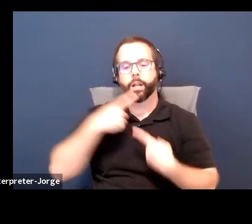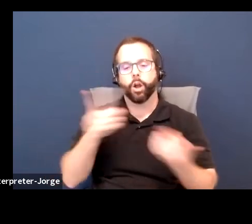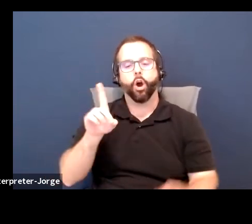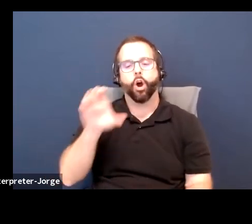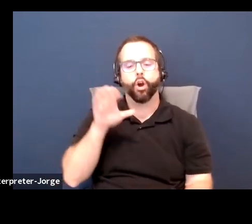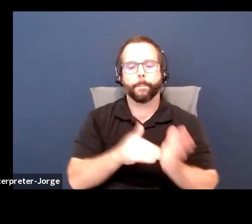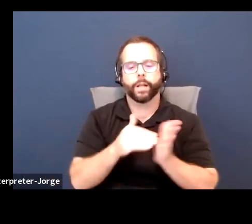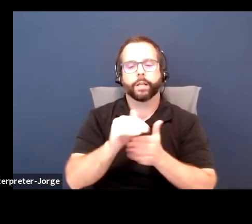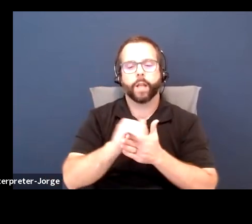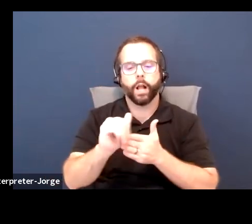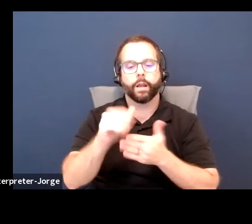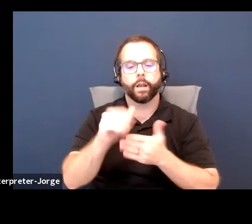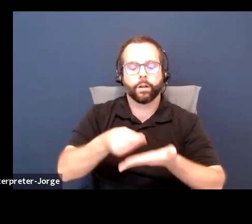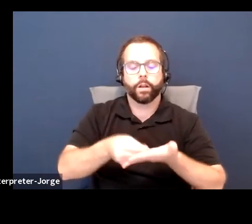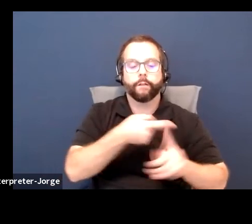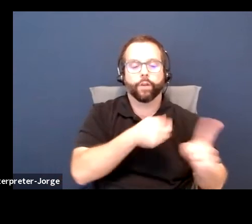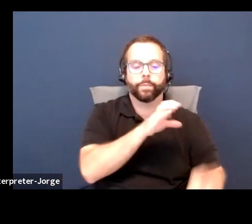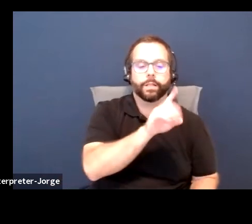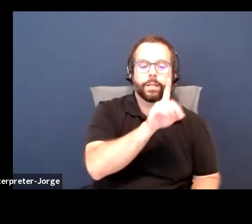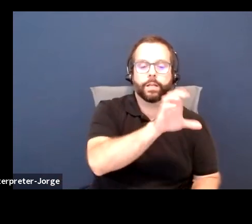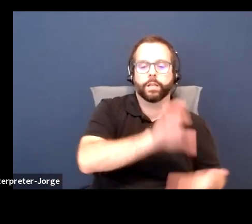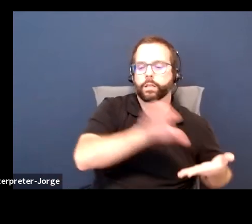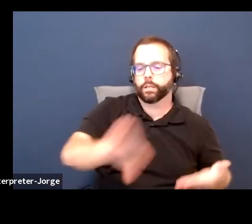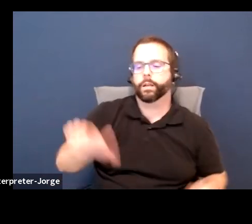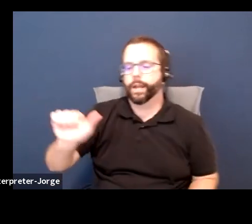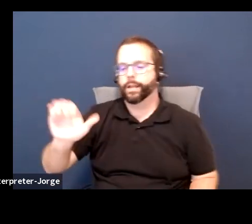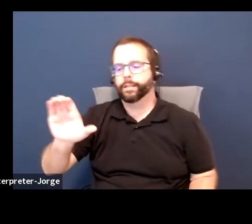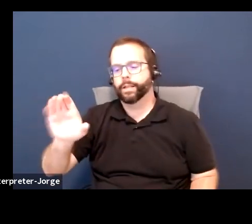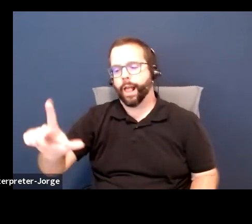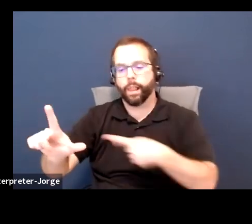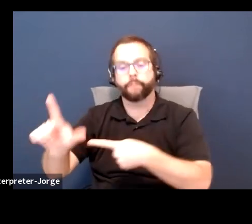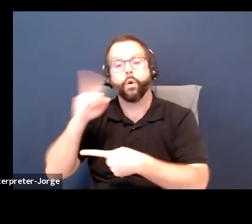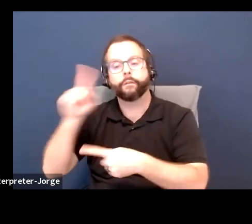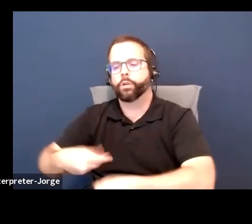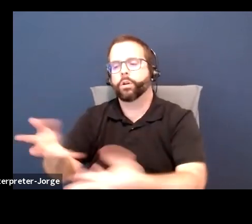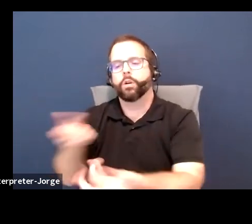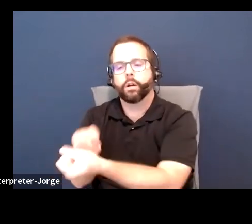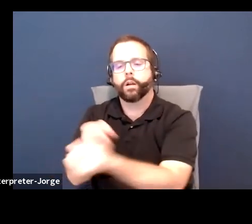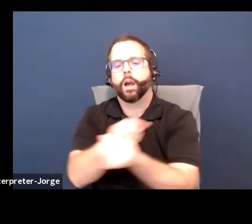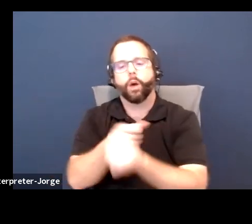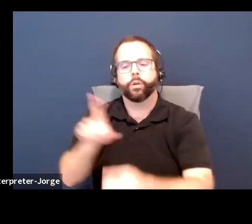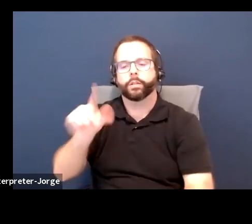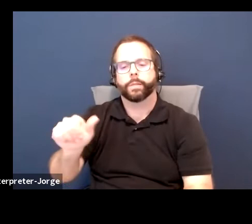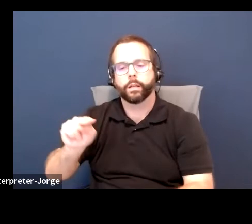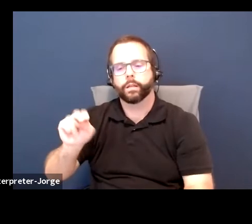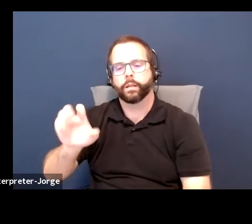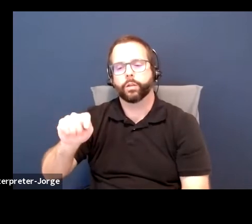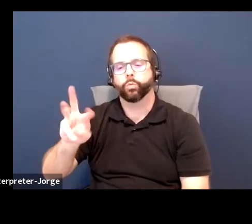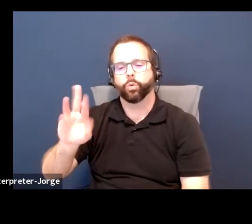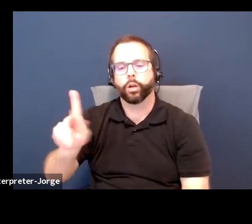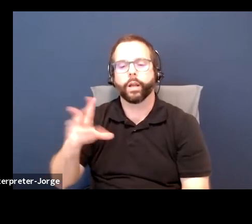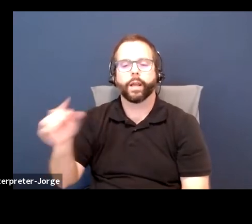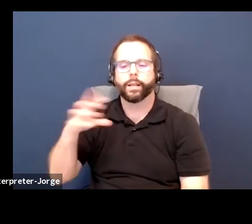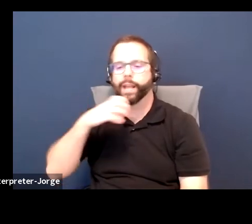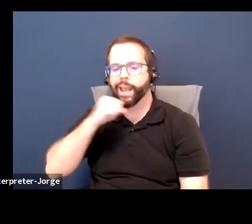from the CDC to ACL to fund our disability and networks and aging networks on the ground, including, of